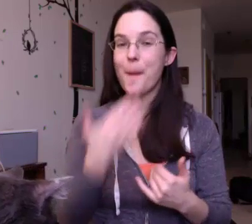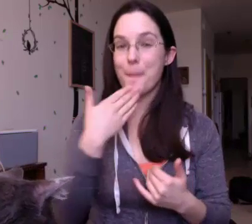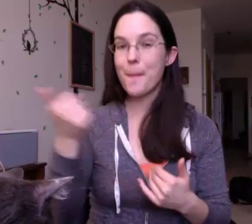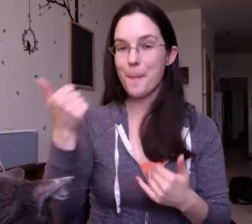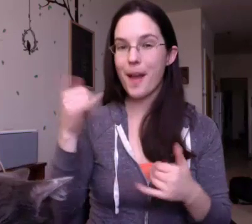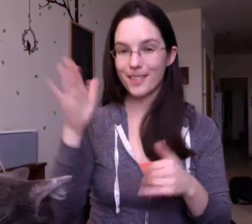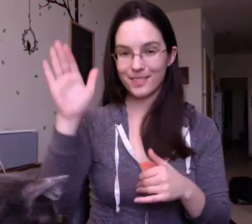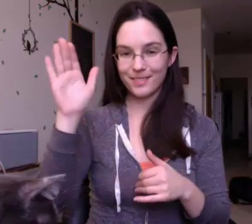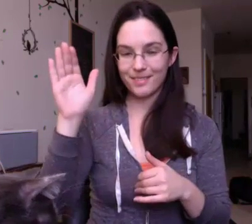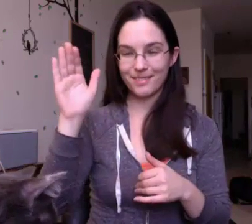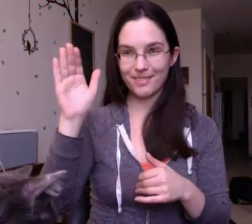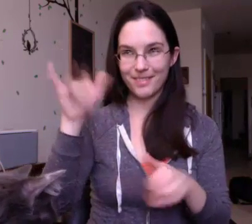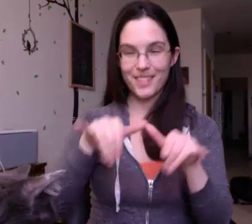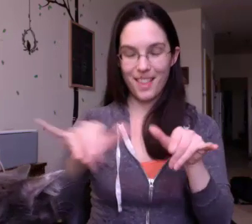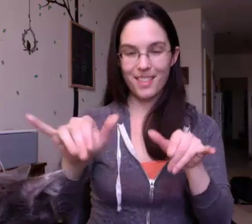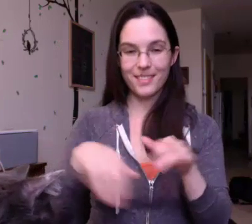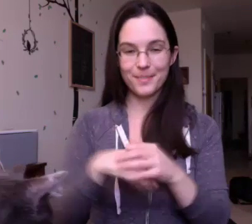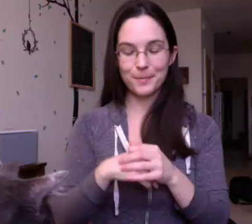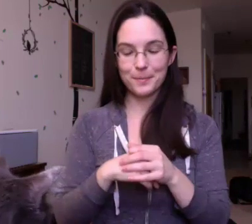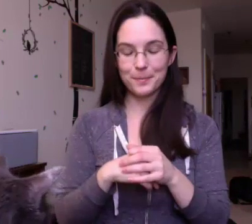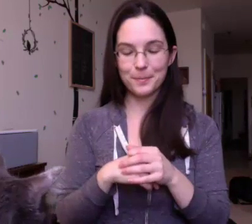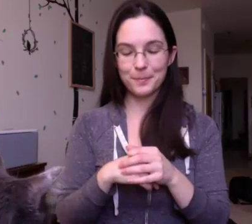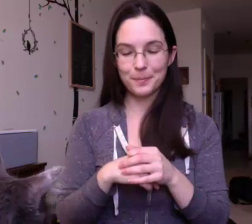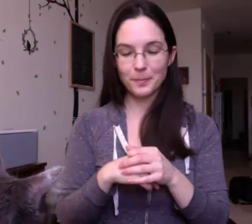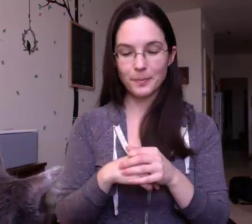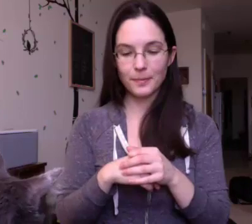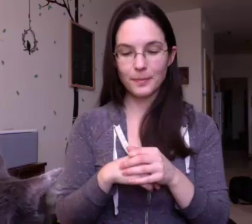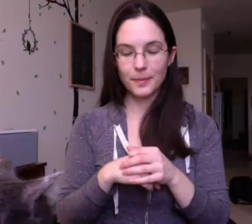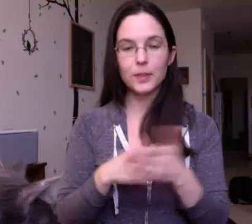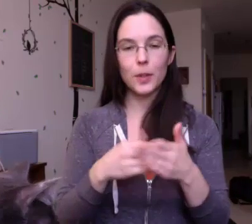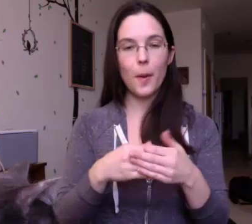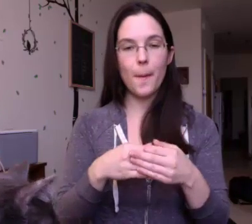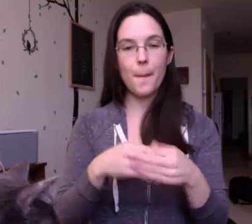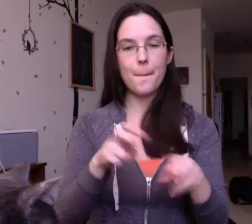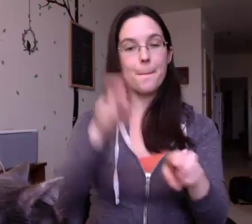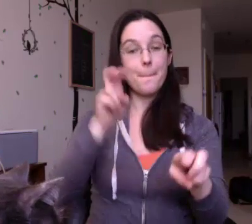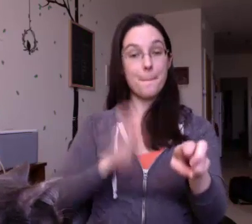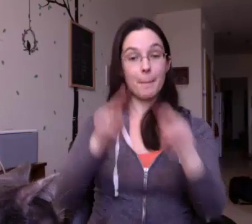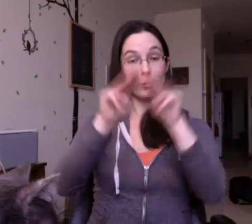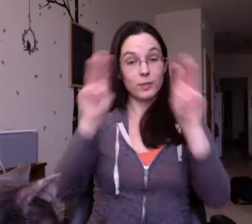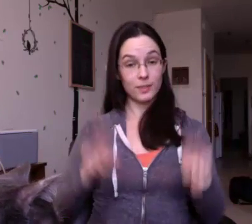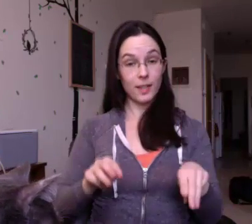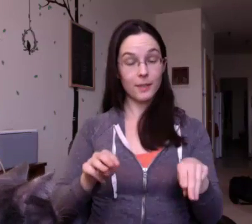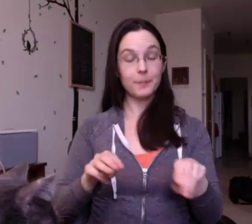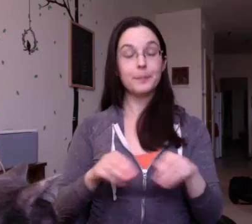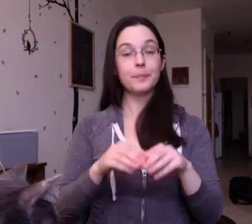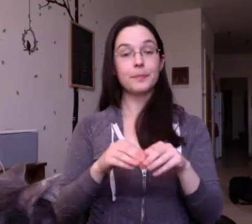So now, let's just quickly jump into the MoMA, again in New York. So another one of my favorites, the Starry Night. Now,